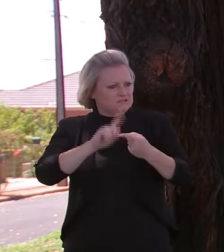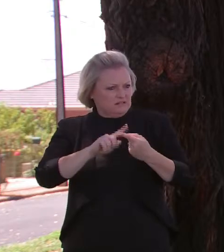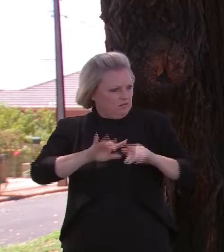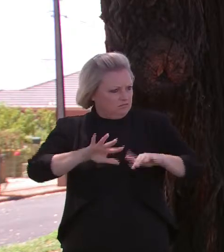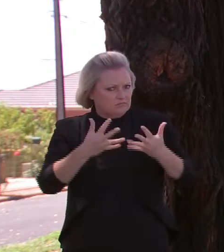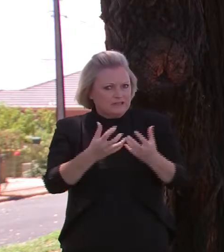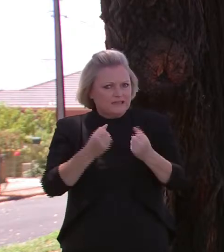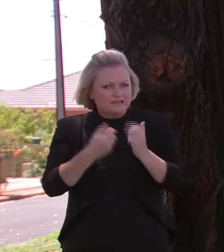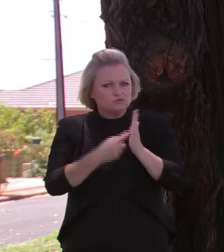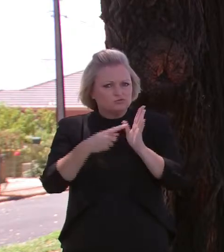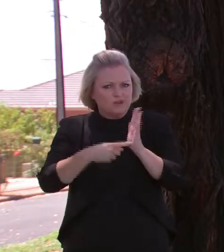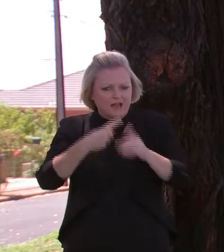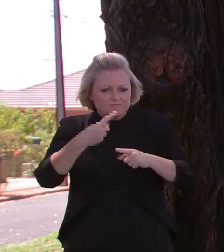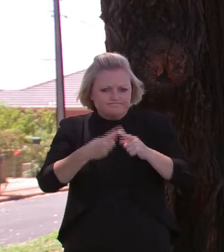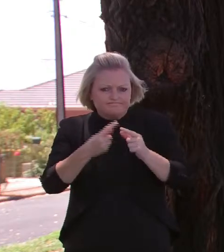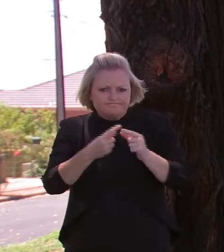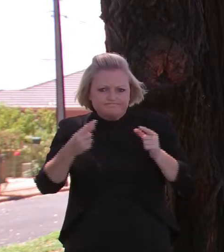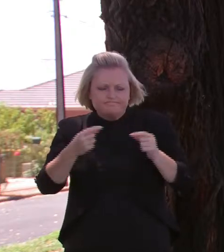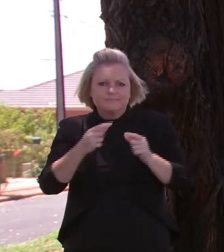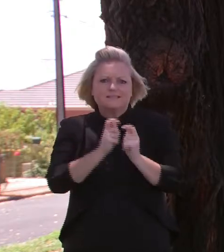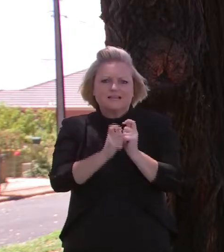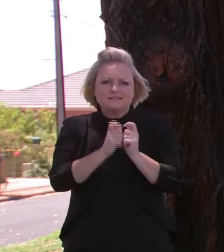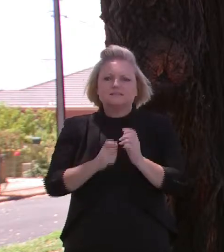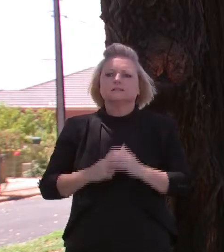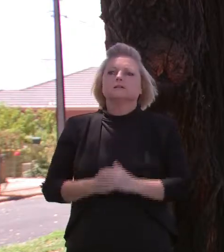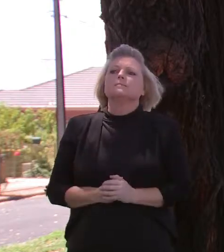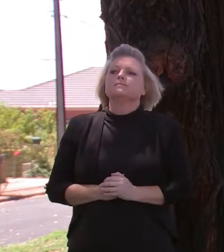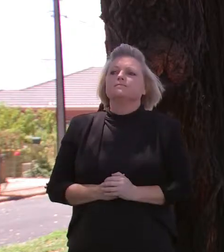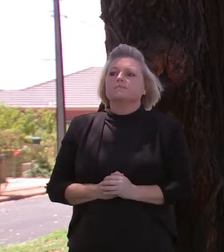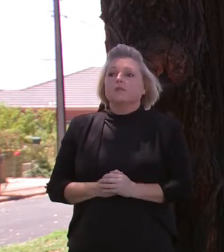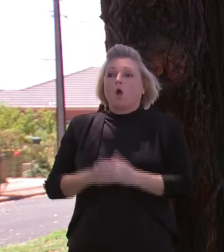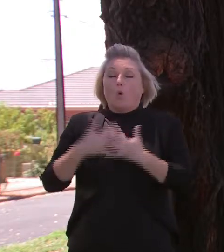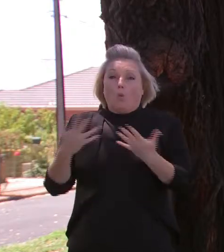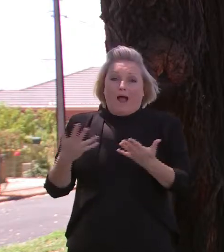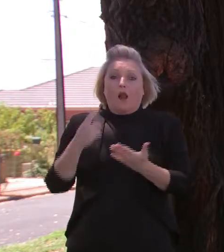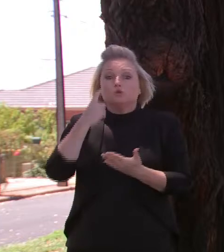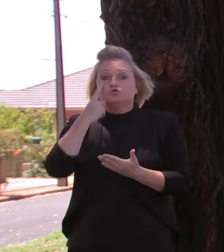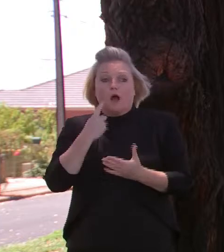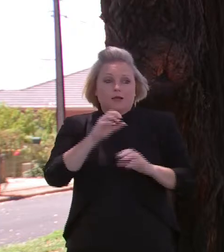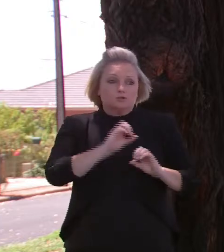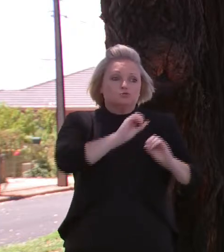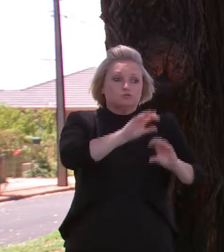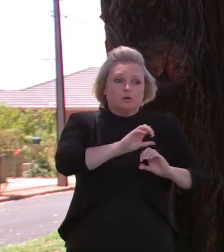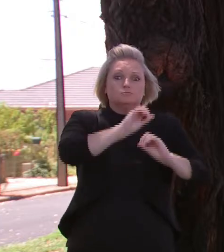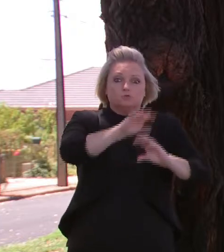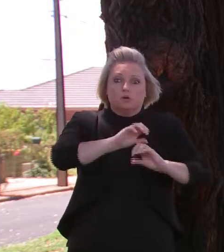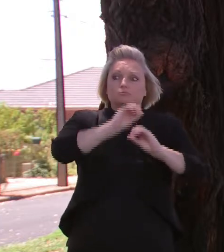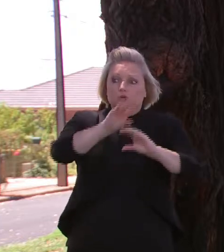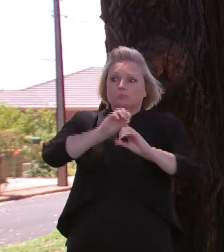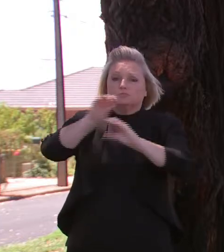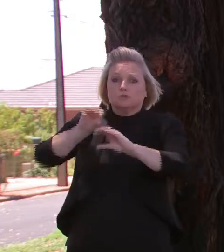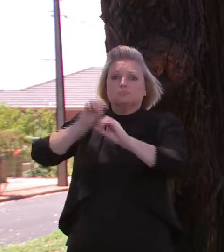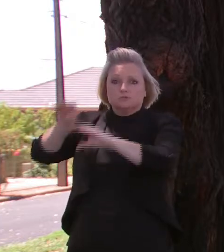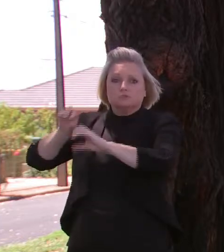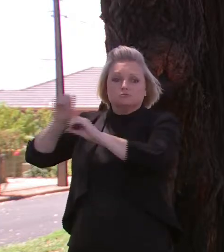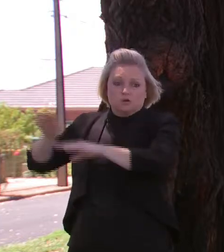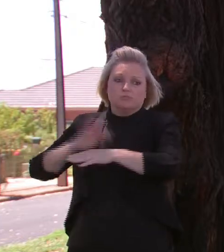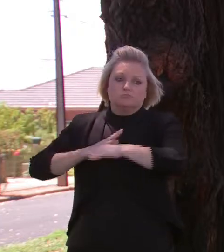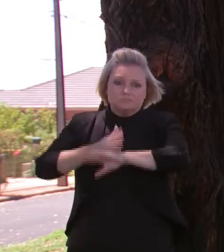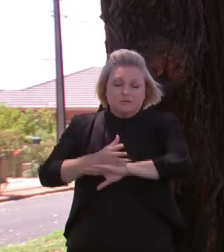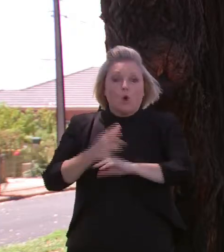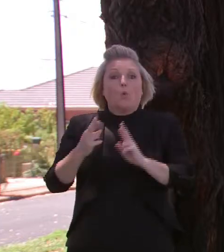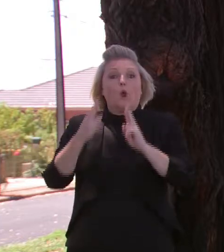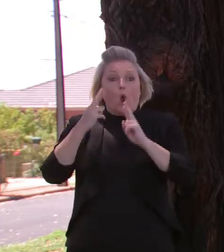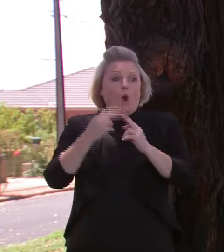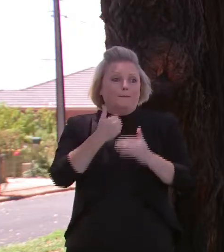delay? Look, obviously it's a very significant logistical challenge. We'd hoped to have those RAT tests available in all of